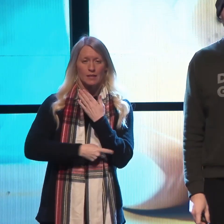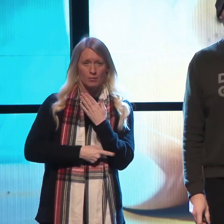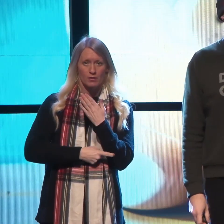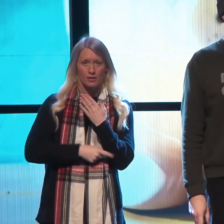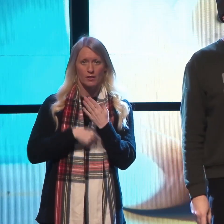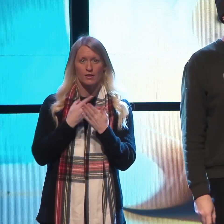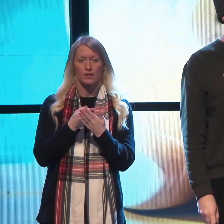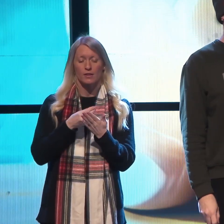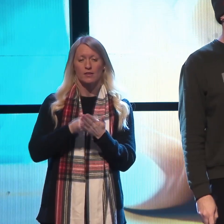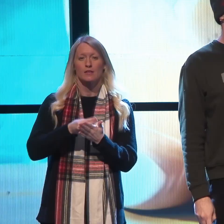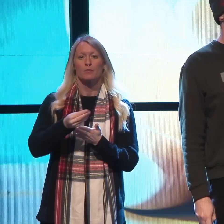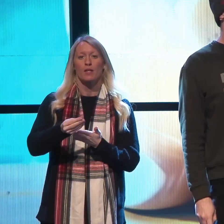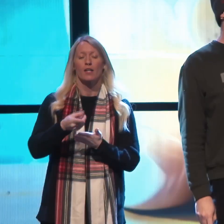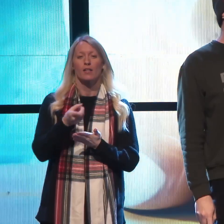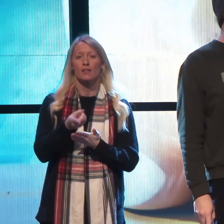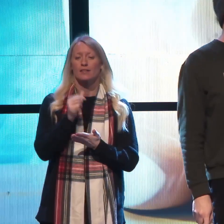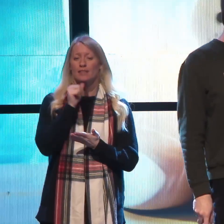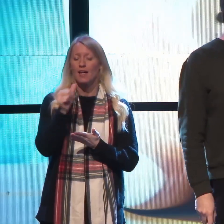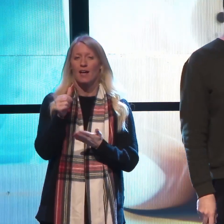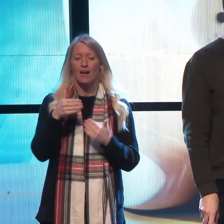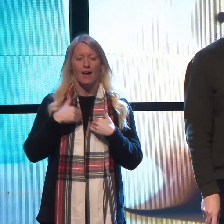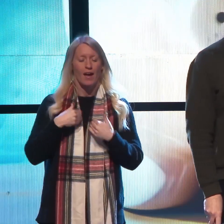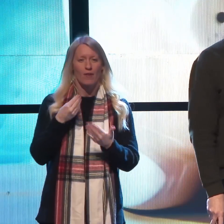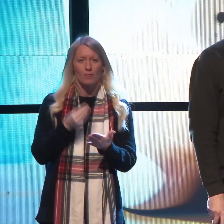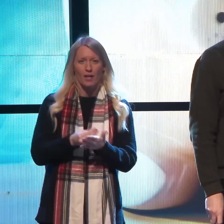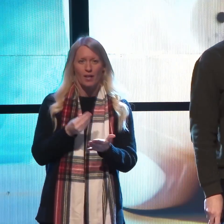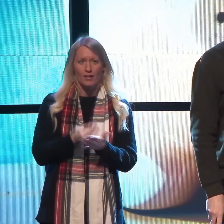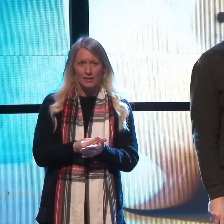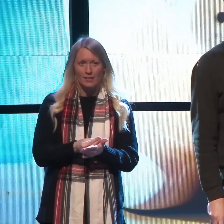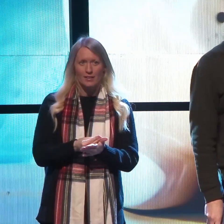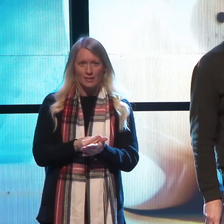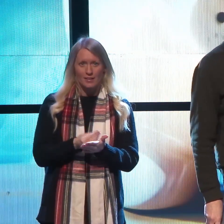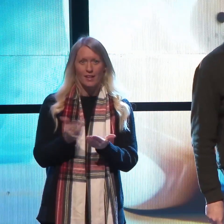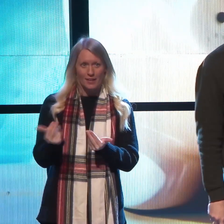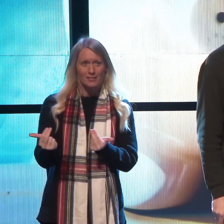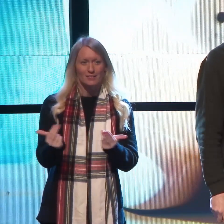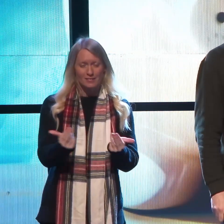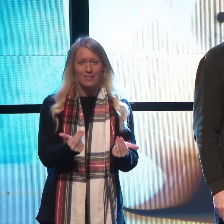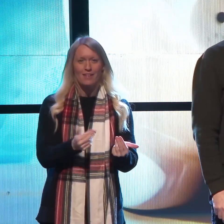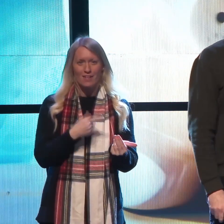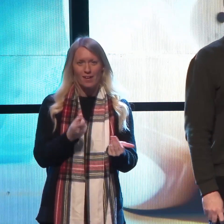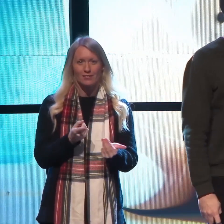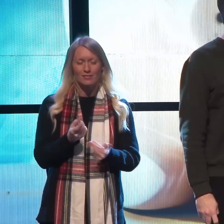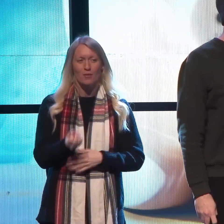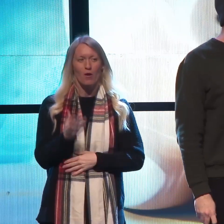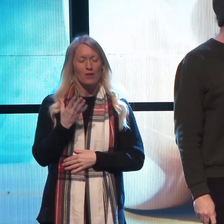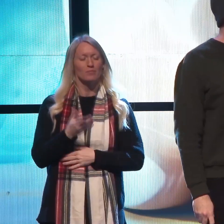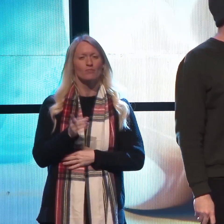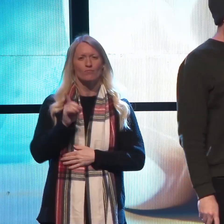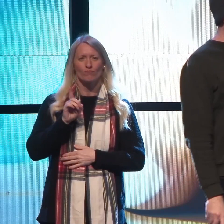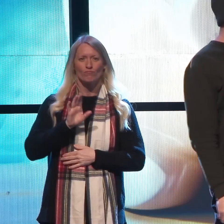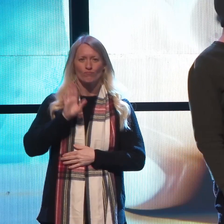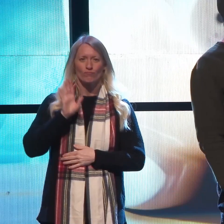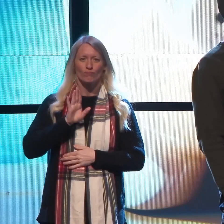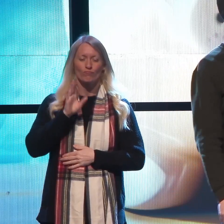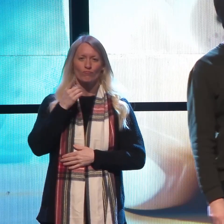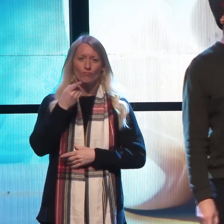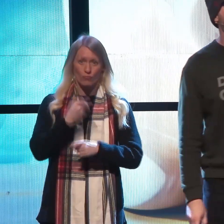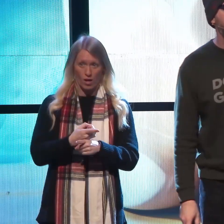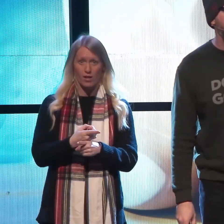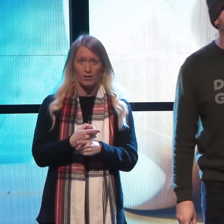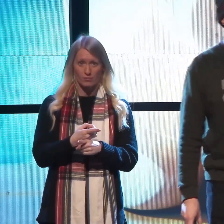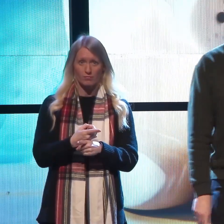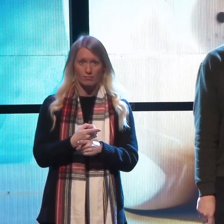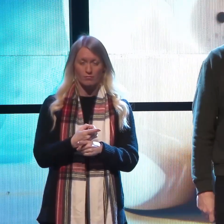have? How many of you have gone beyond tempted? Guilty. Right? I mean, we have